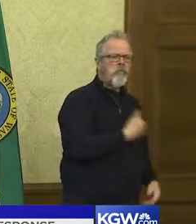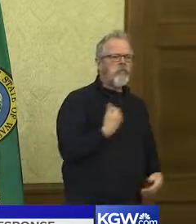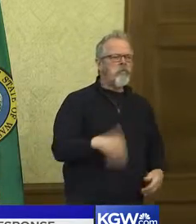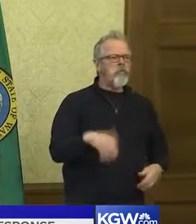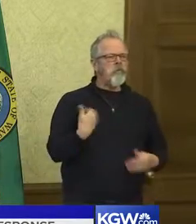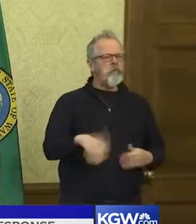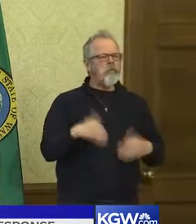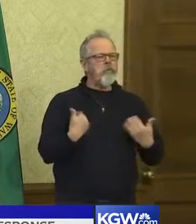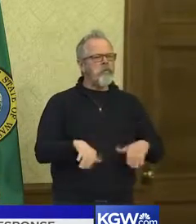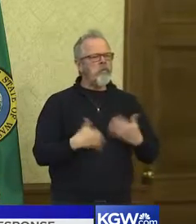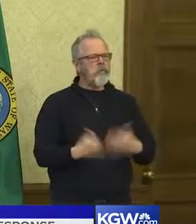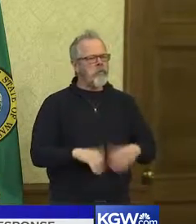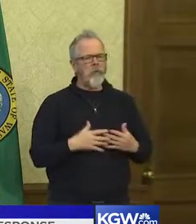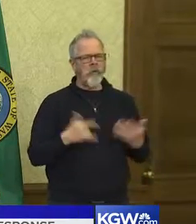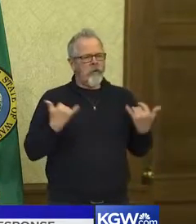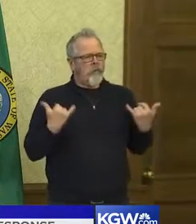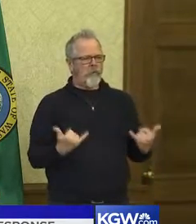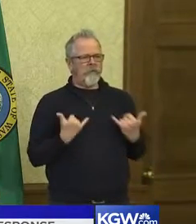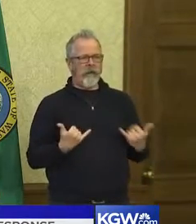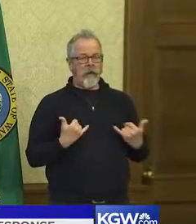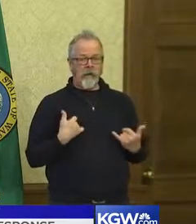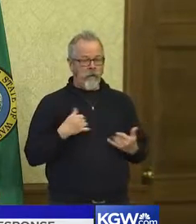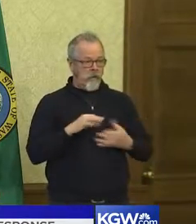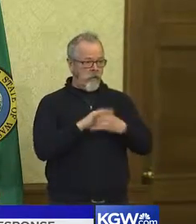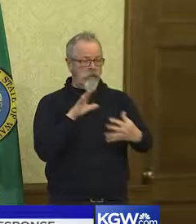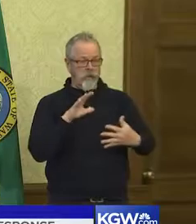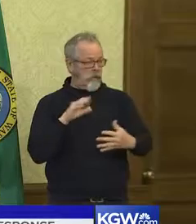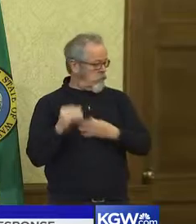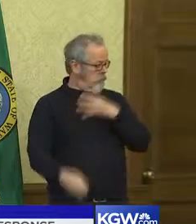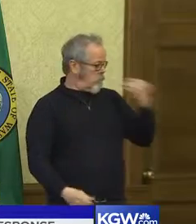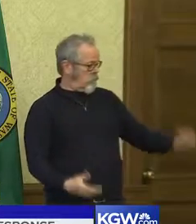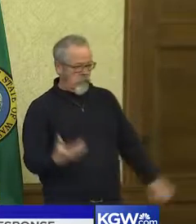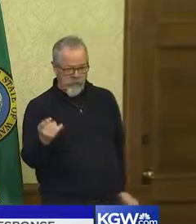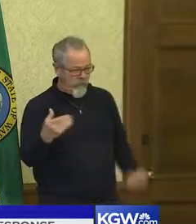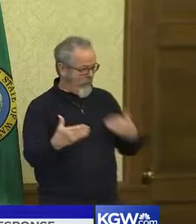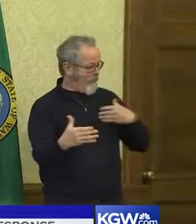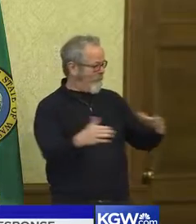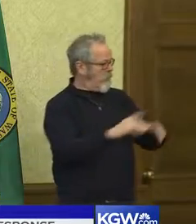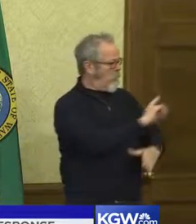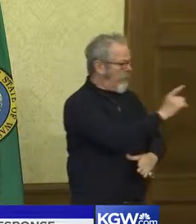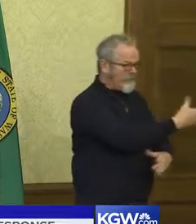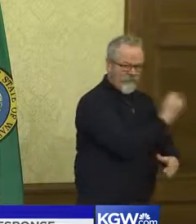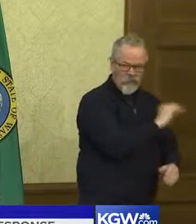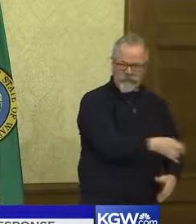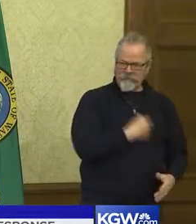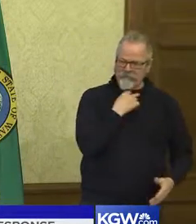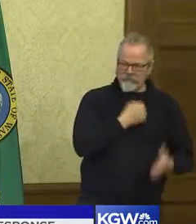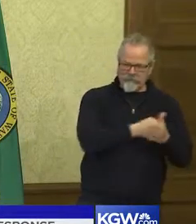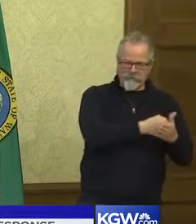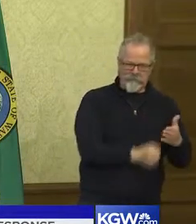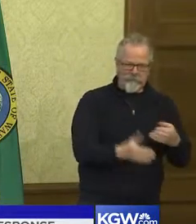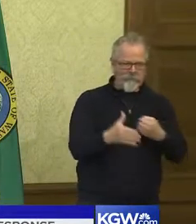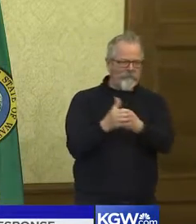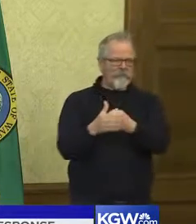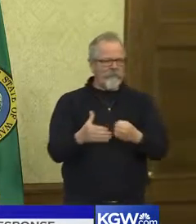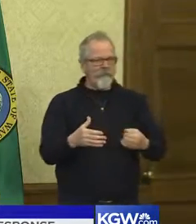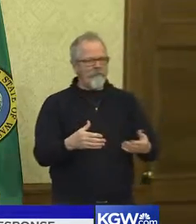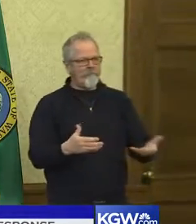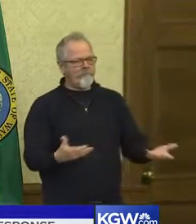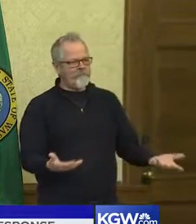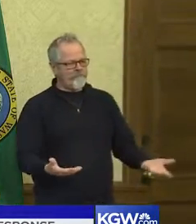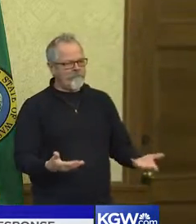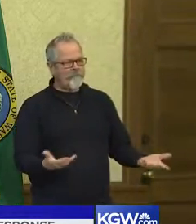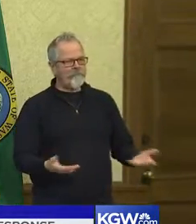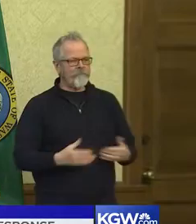the labs. So that's what we're working on, and we'll have a better number for you next week, actually. Next we have Jim Drew with the